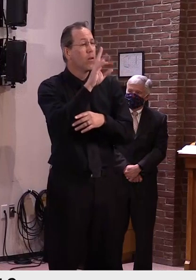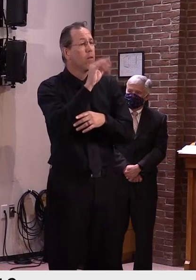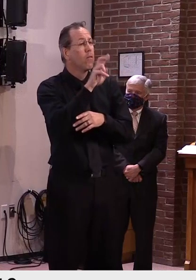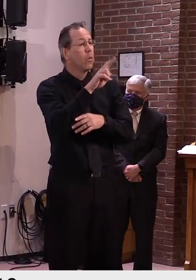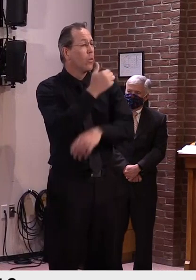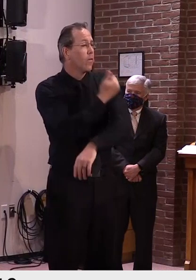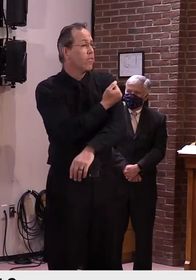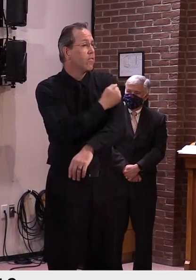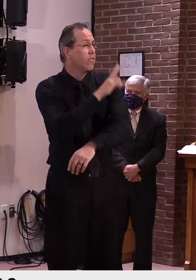Dr. Levine.